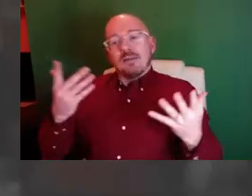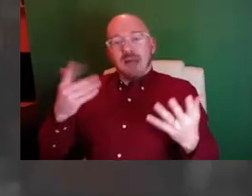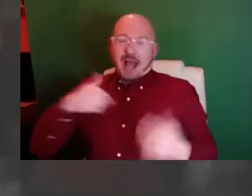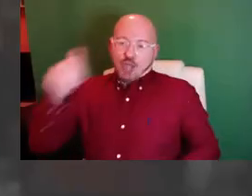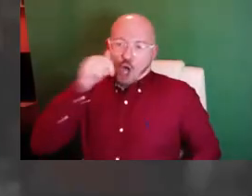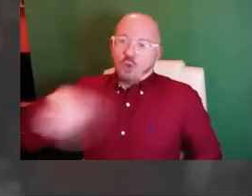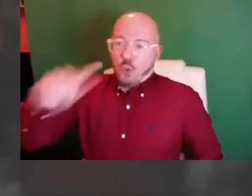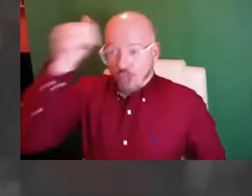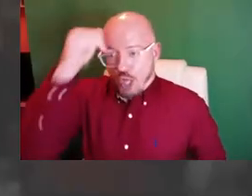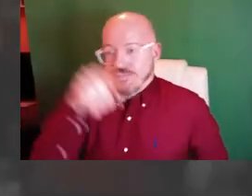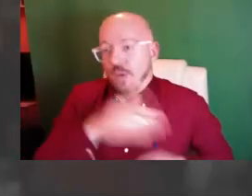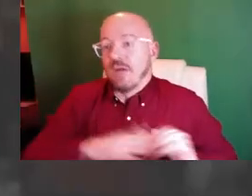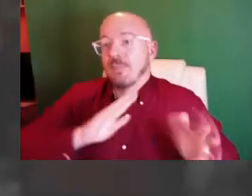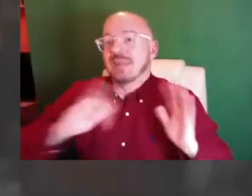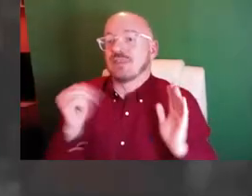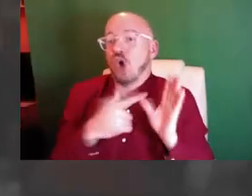the situation in each country.